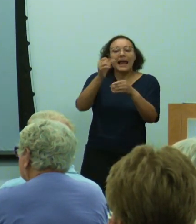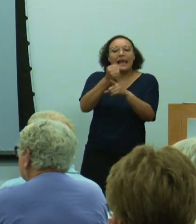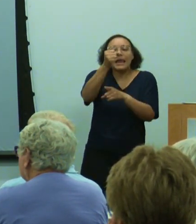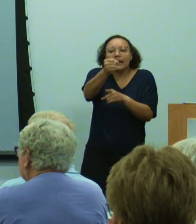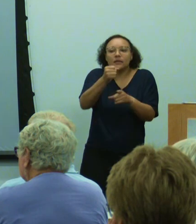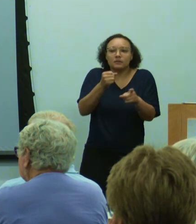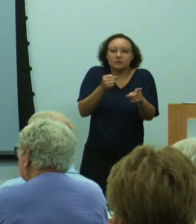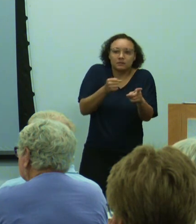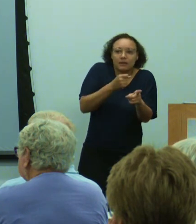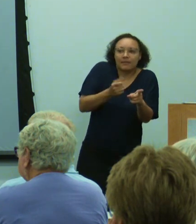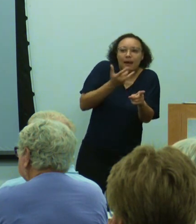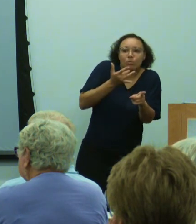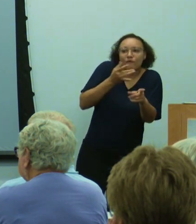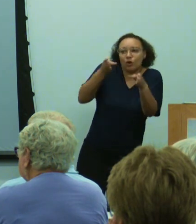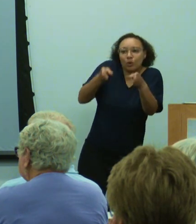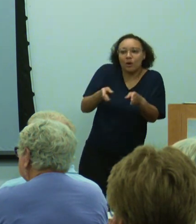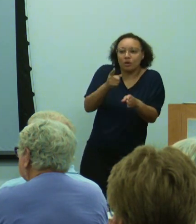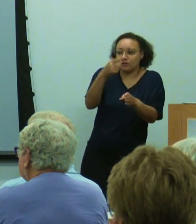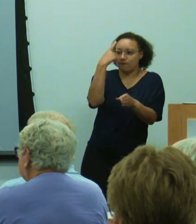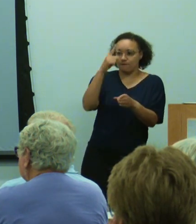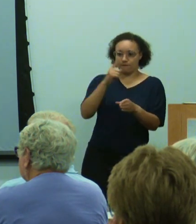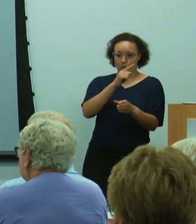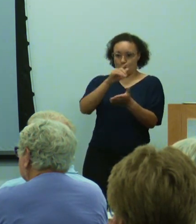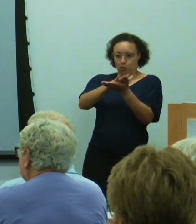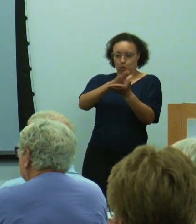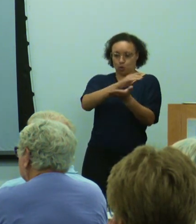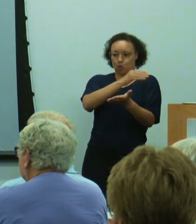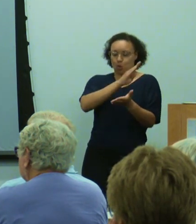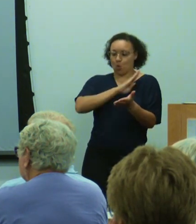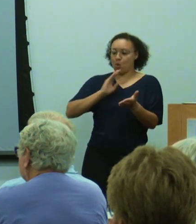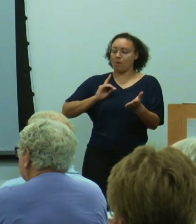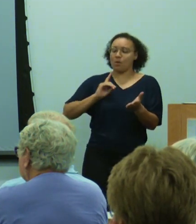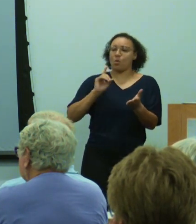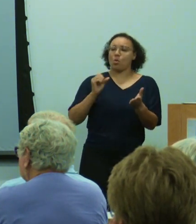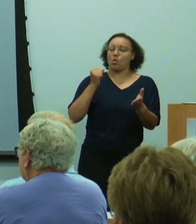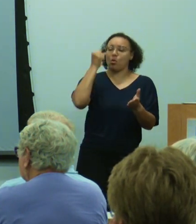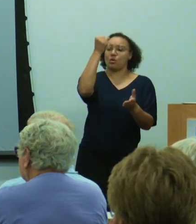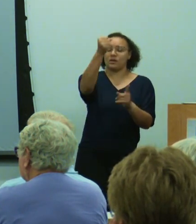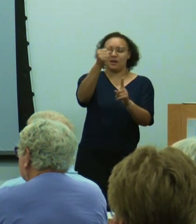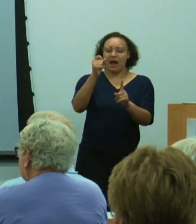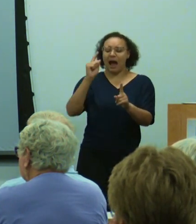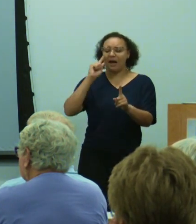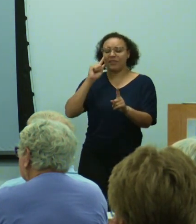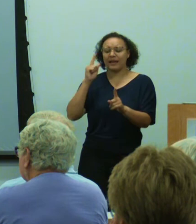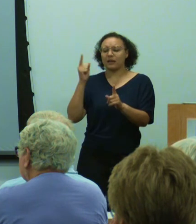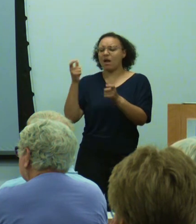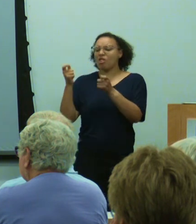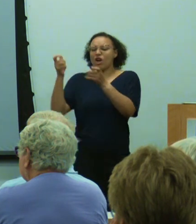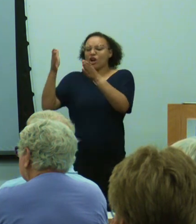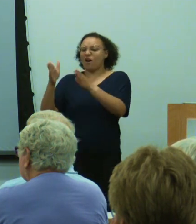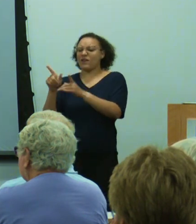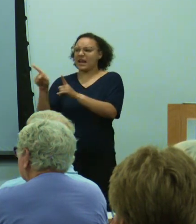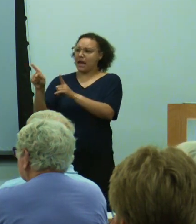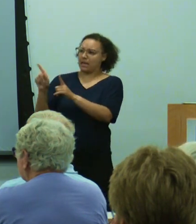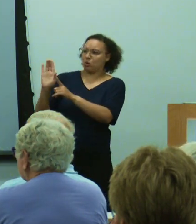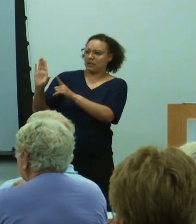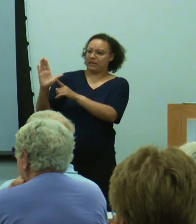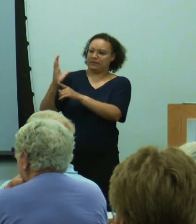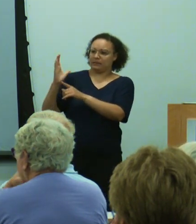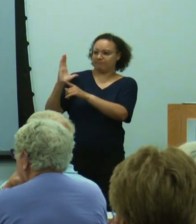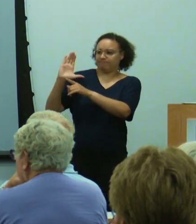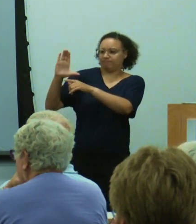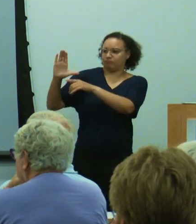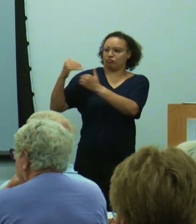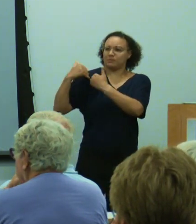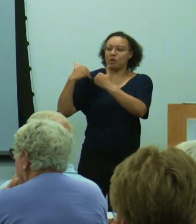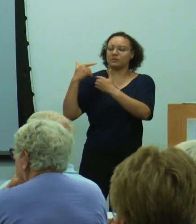So the governor, I think it was in charge of doing it. But at any rate, that's something we need to